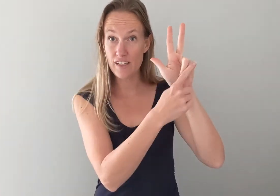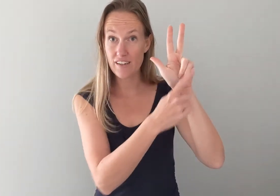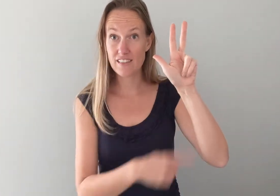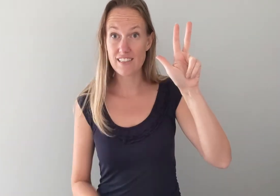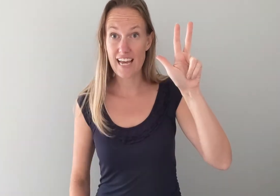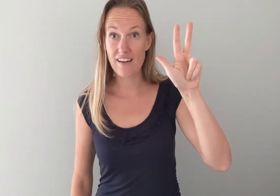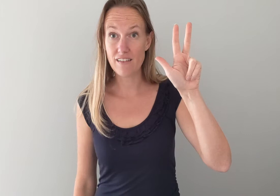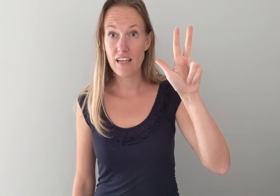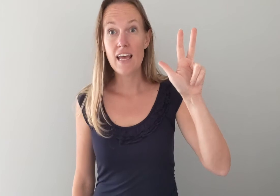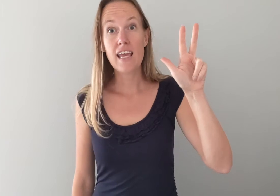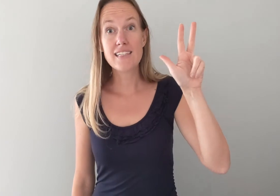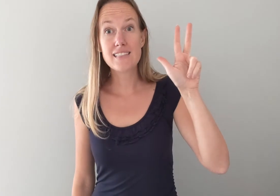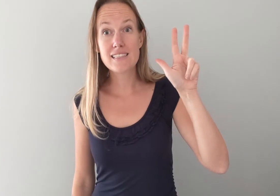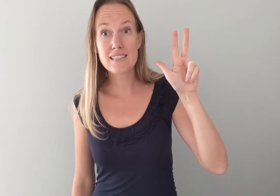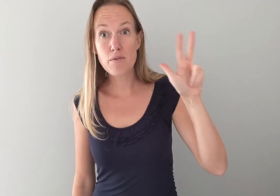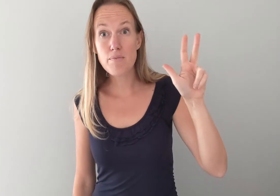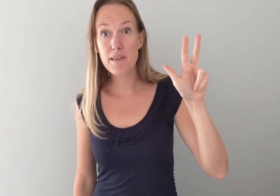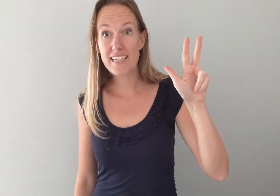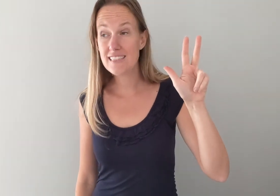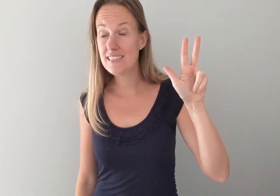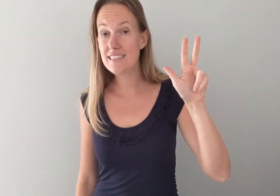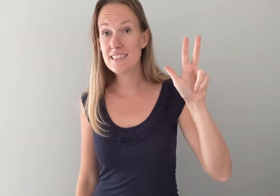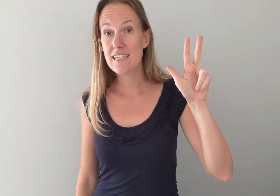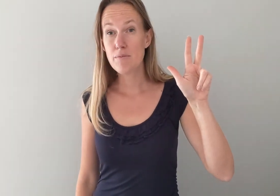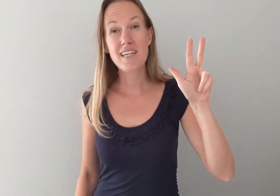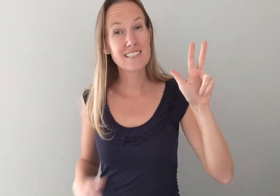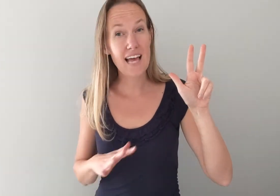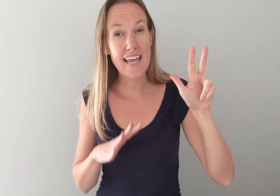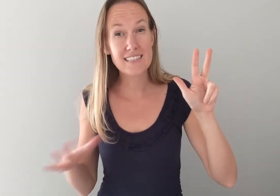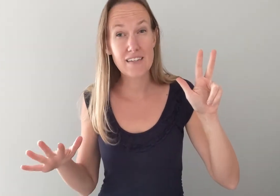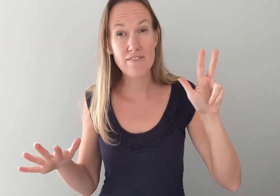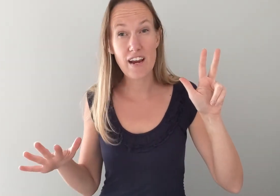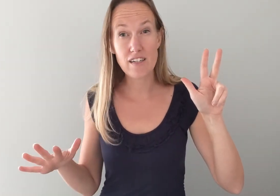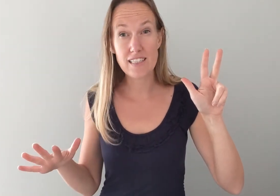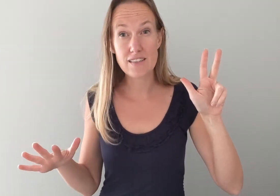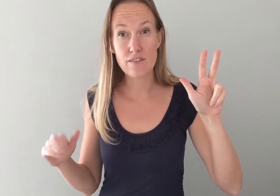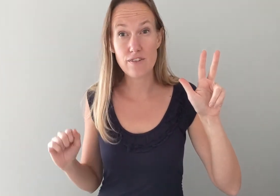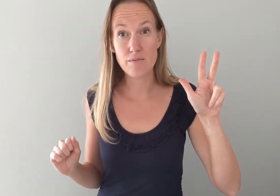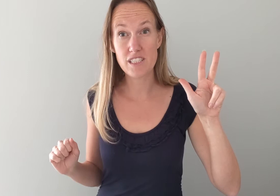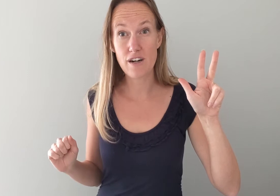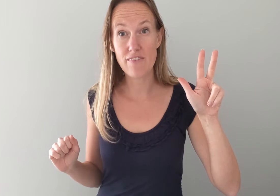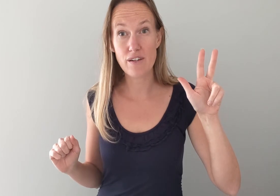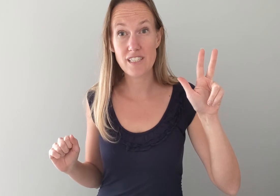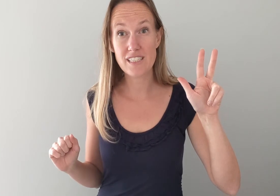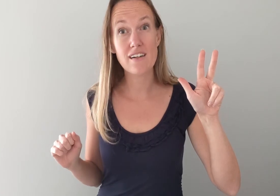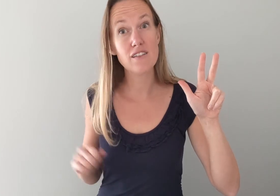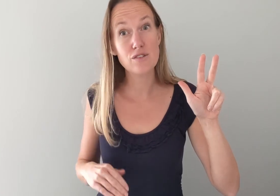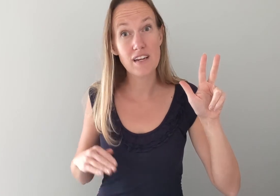fingers are down. In some places, because ASL varies from geographic region, it also